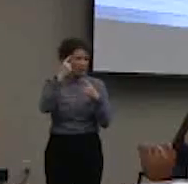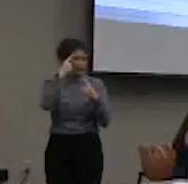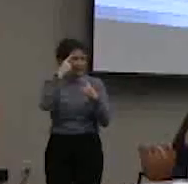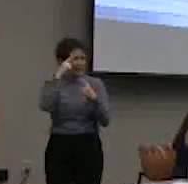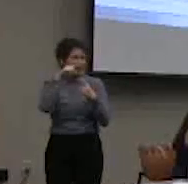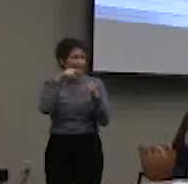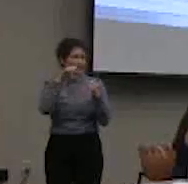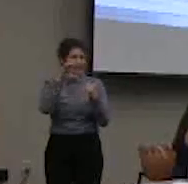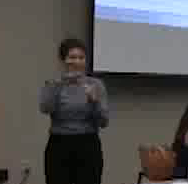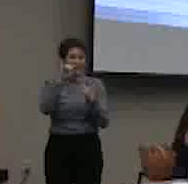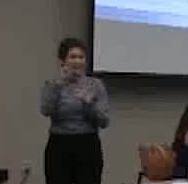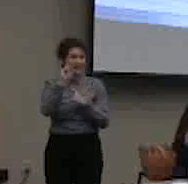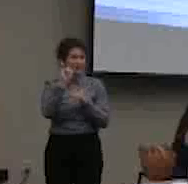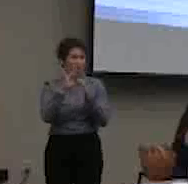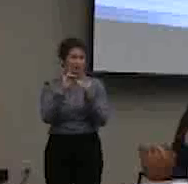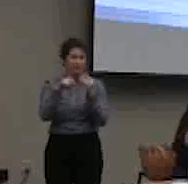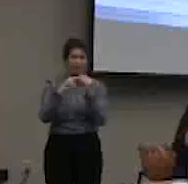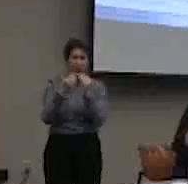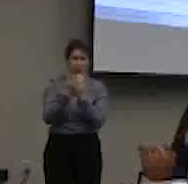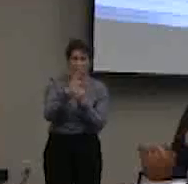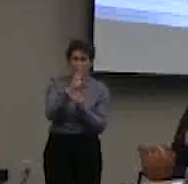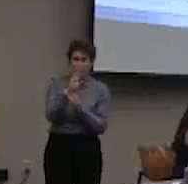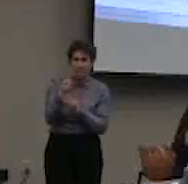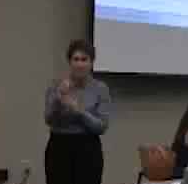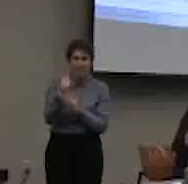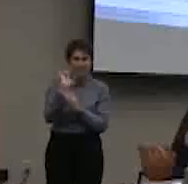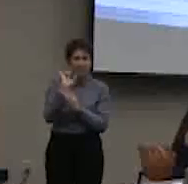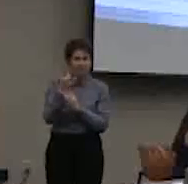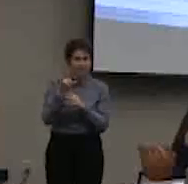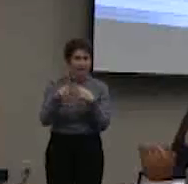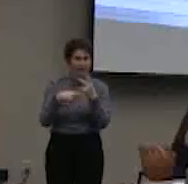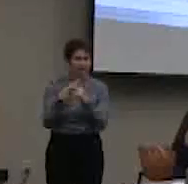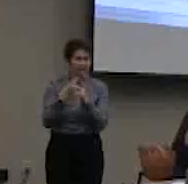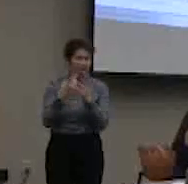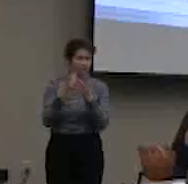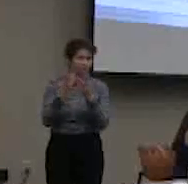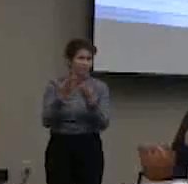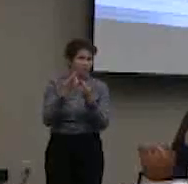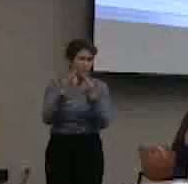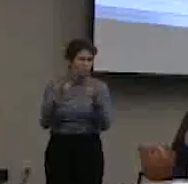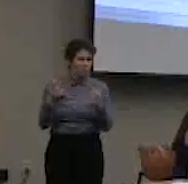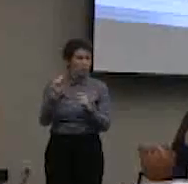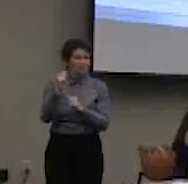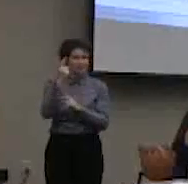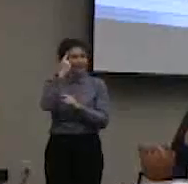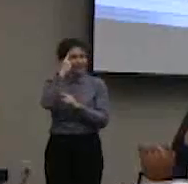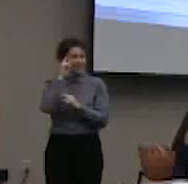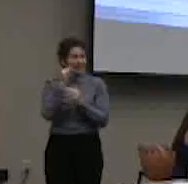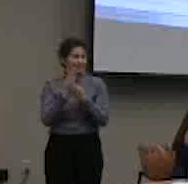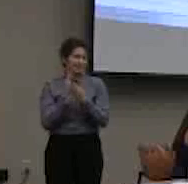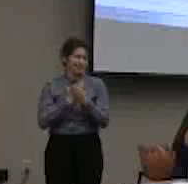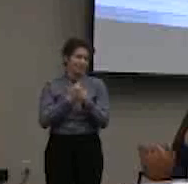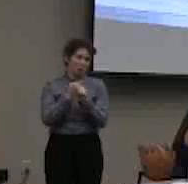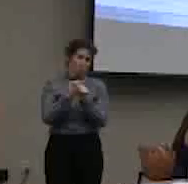new website and those kinds of things. And that's part of our work to come, is to develop that